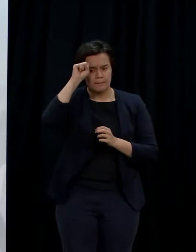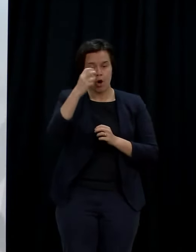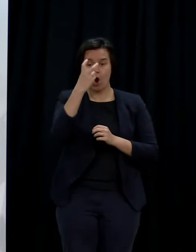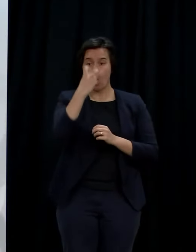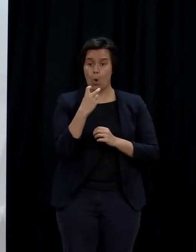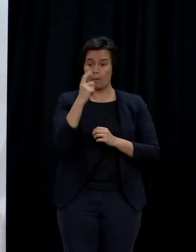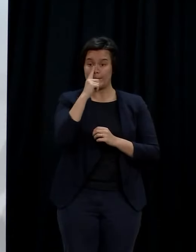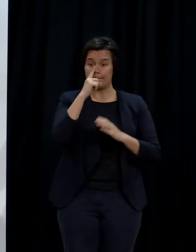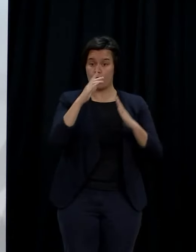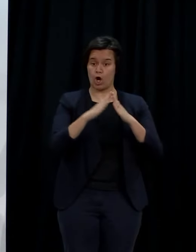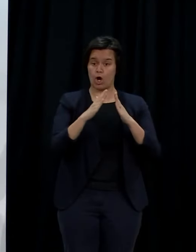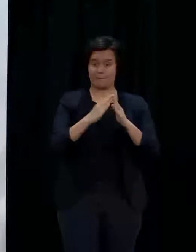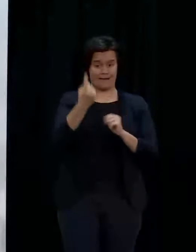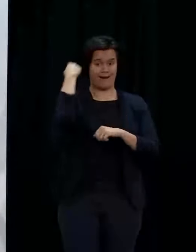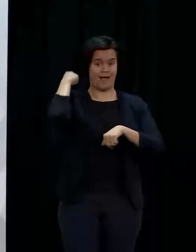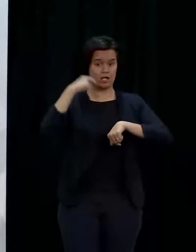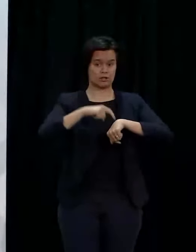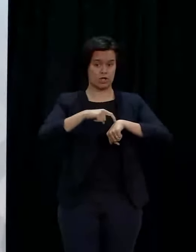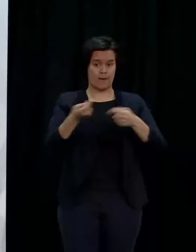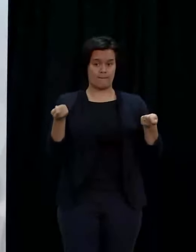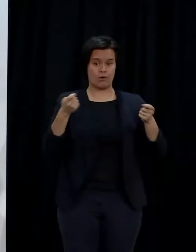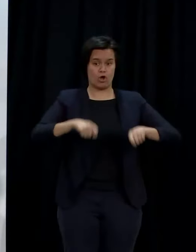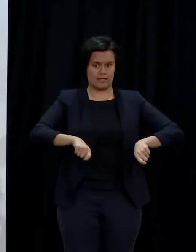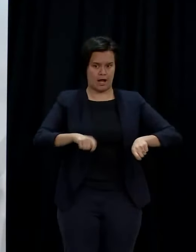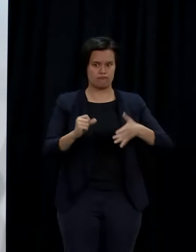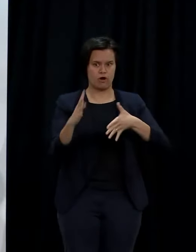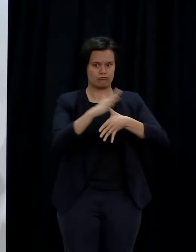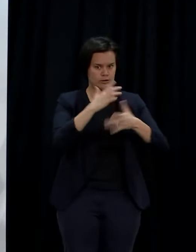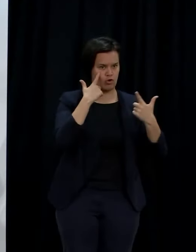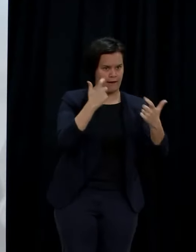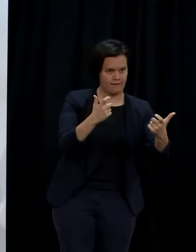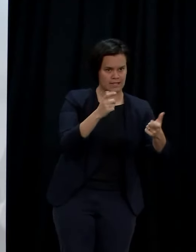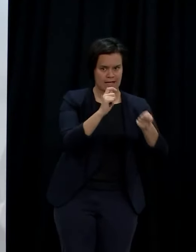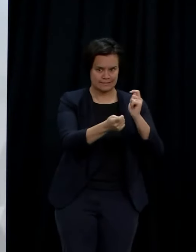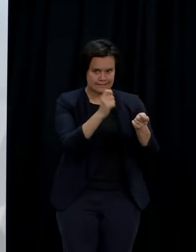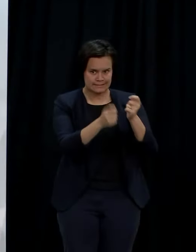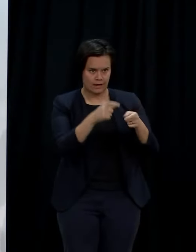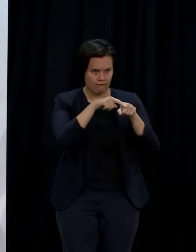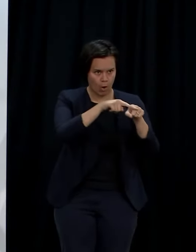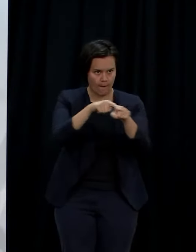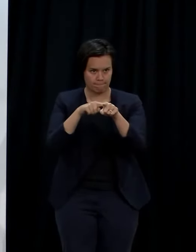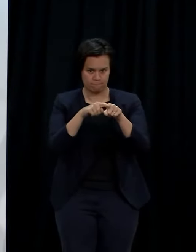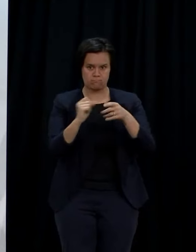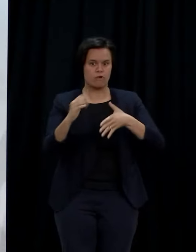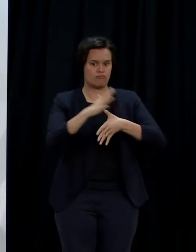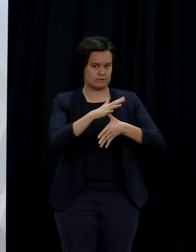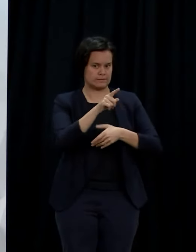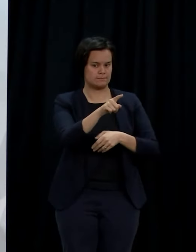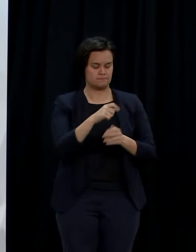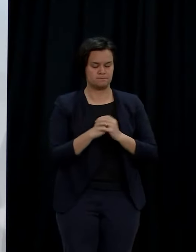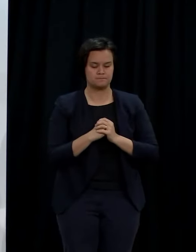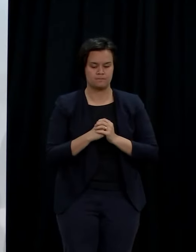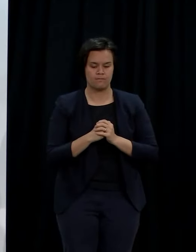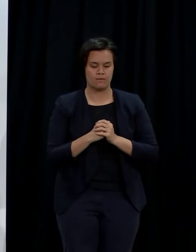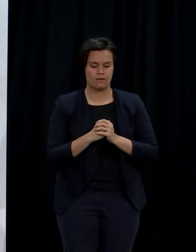facilities and workforce for testing. Across that network in the Auckland northern region,